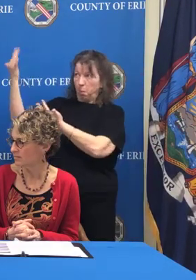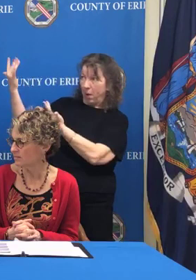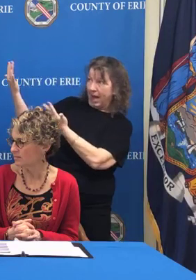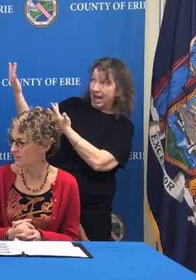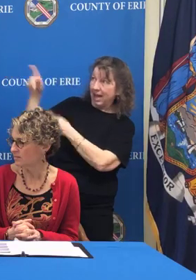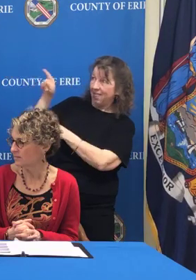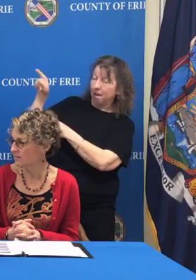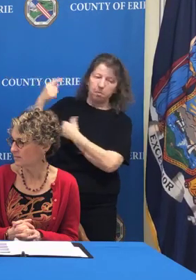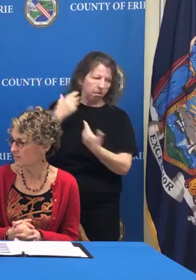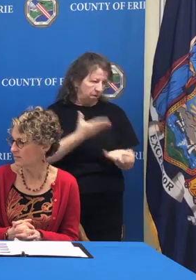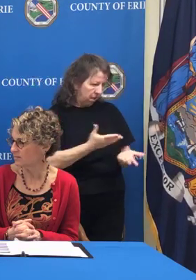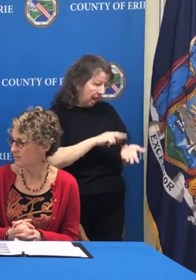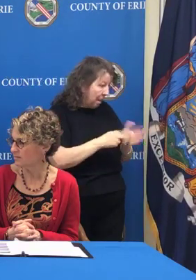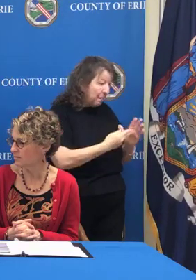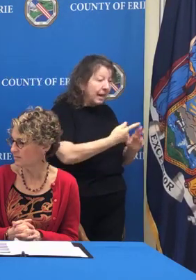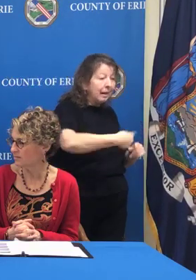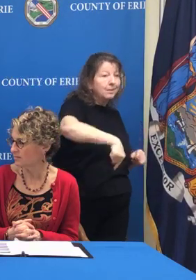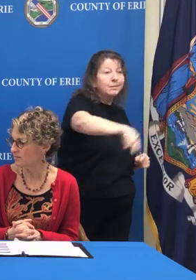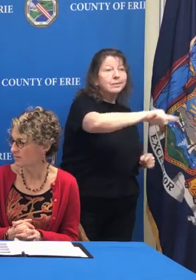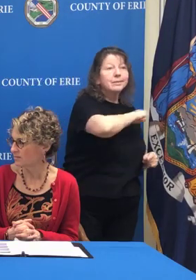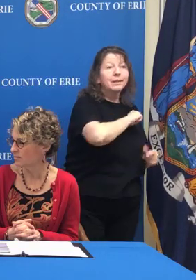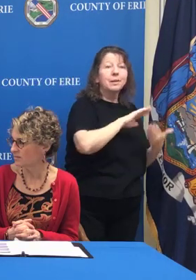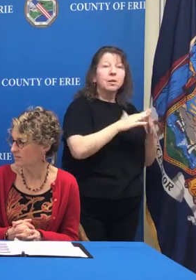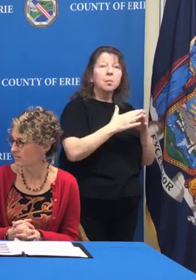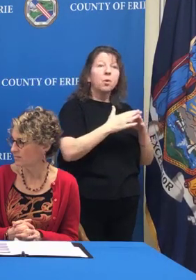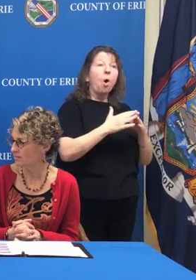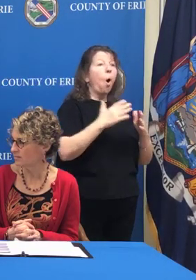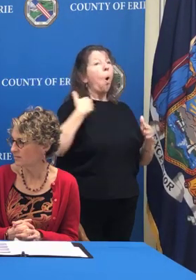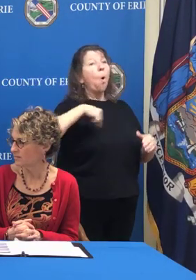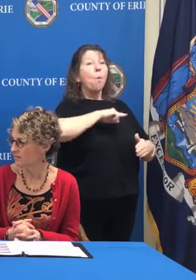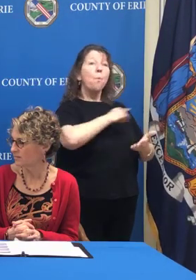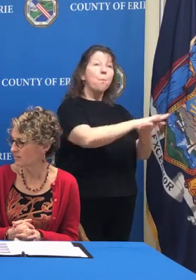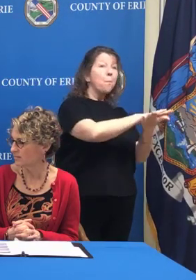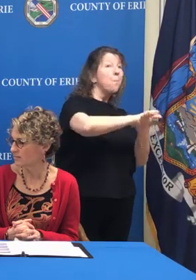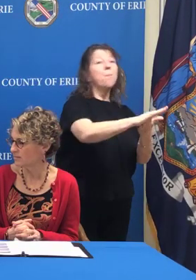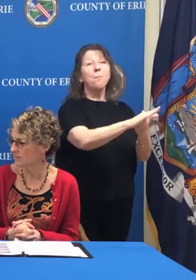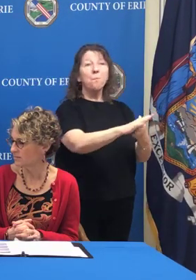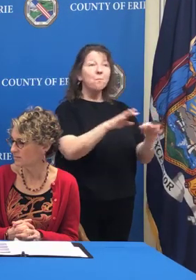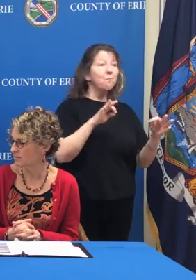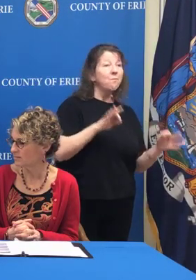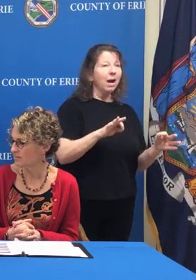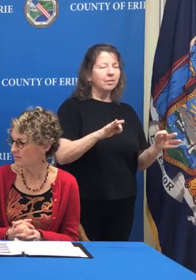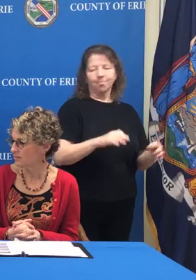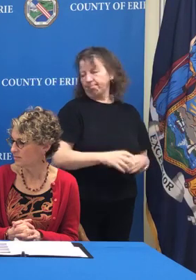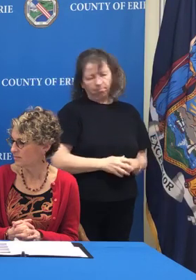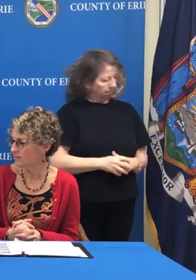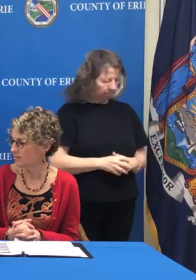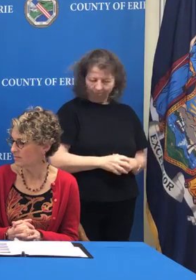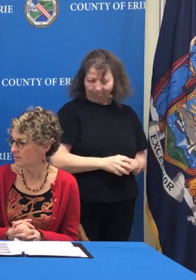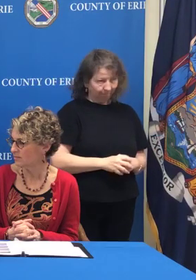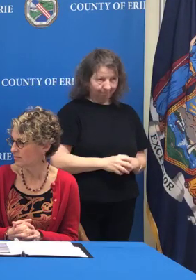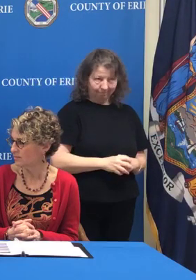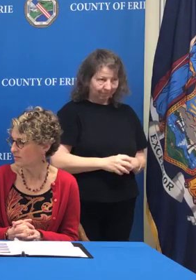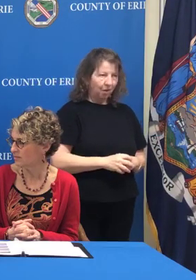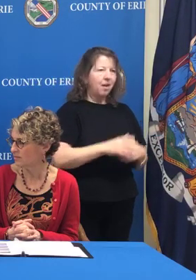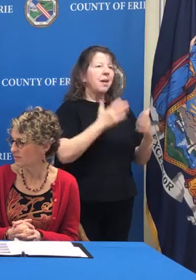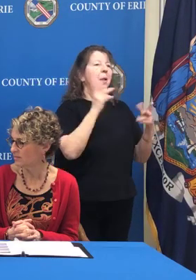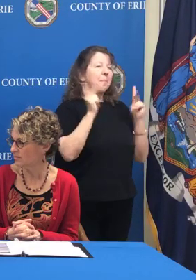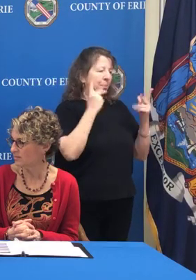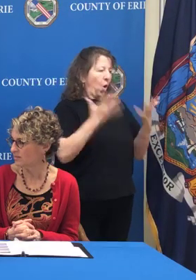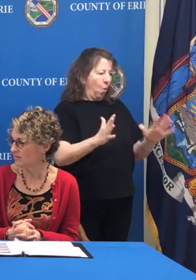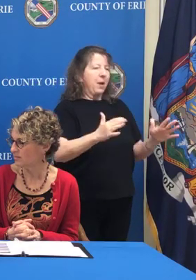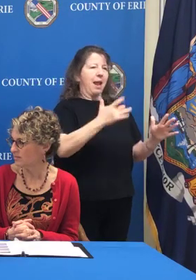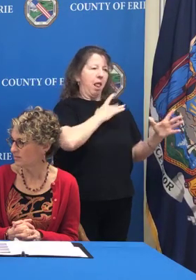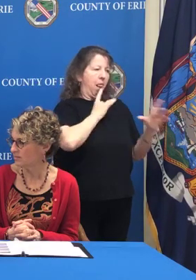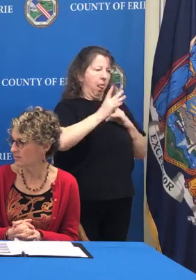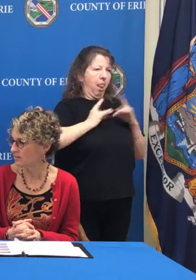mean that there aren't people out there in your community who don't have it. They probably already exist. I'm going under the assumption that there are